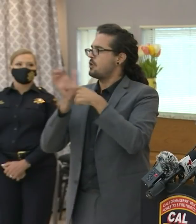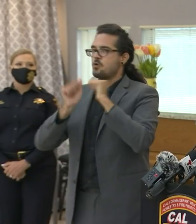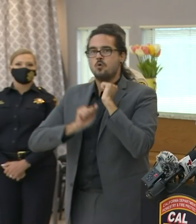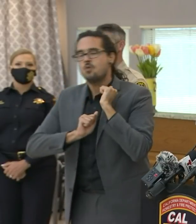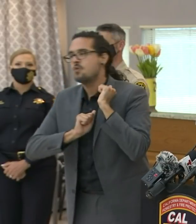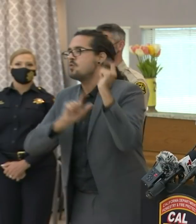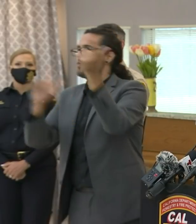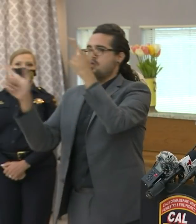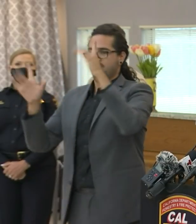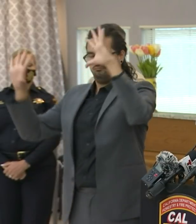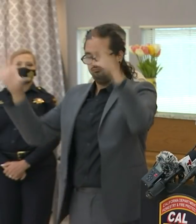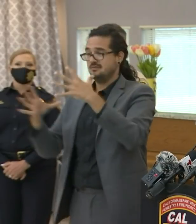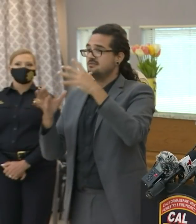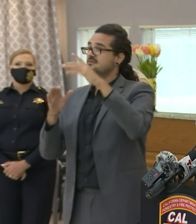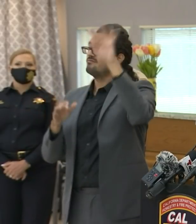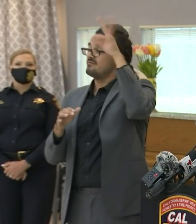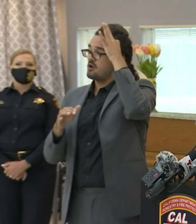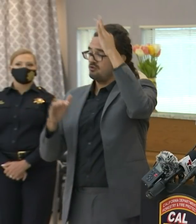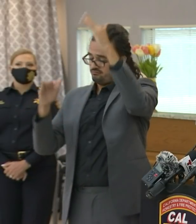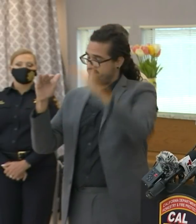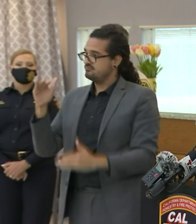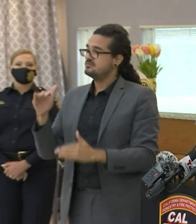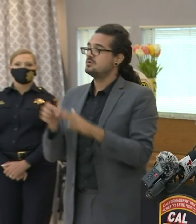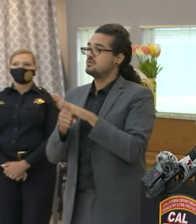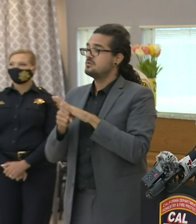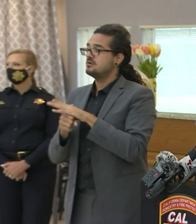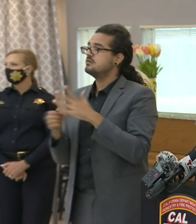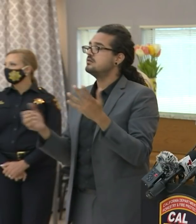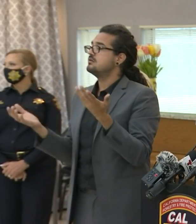different levels.